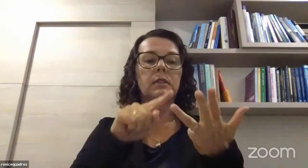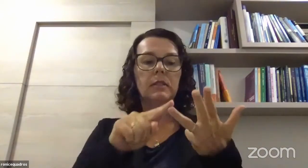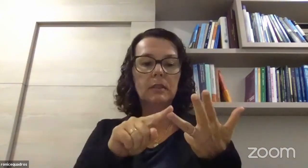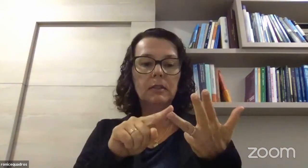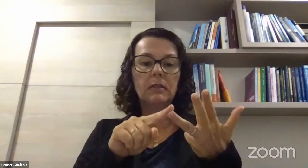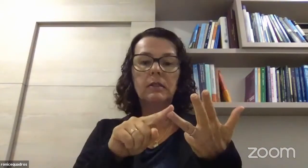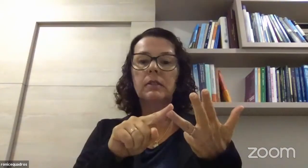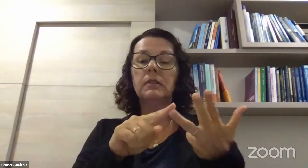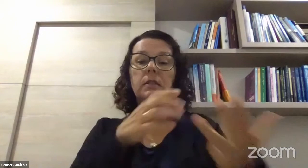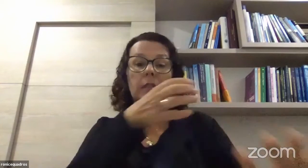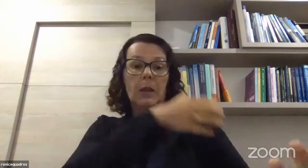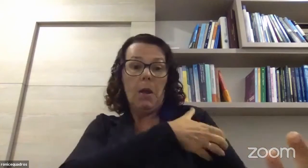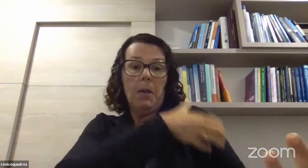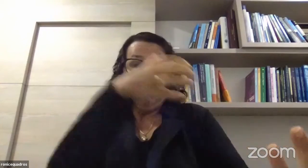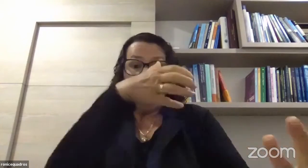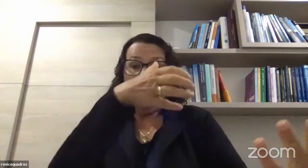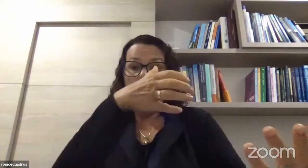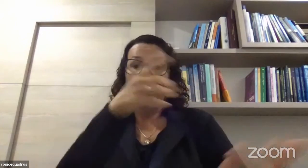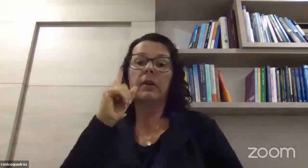ethical issues,